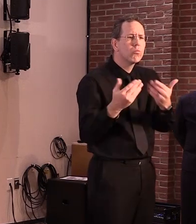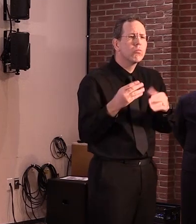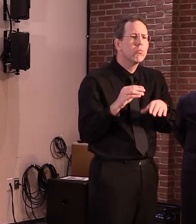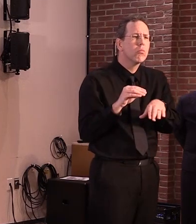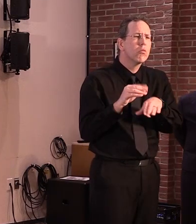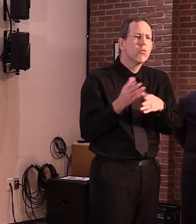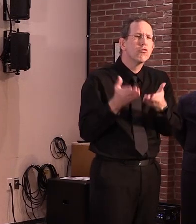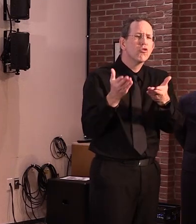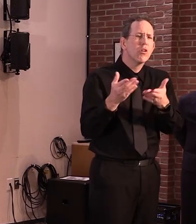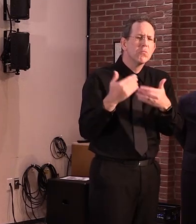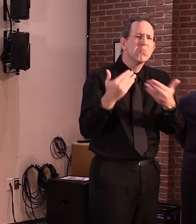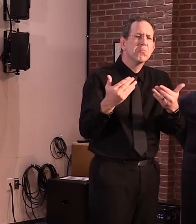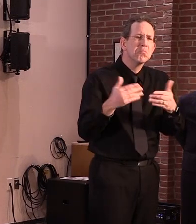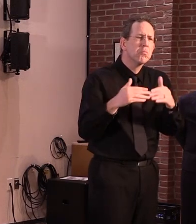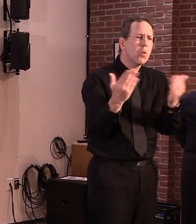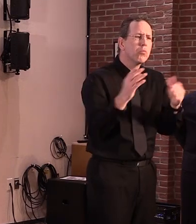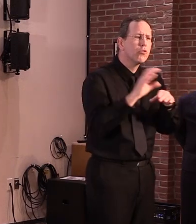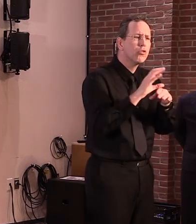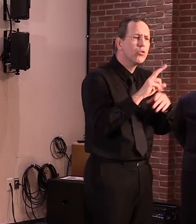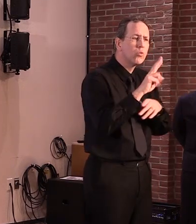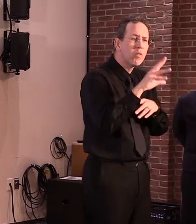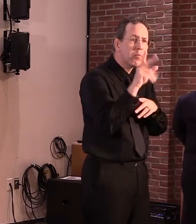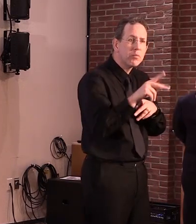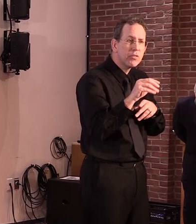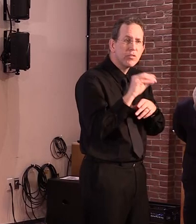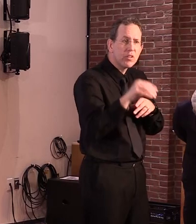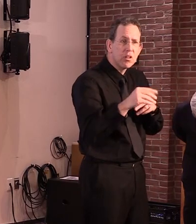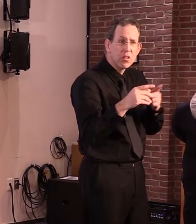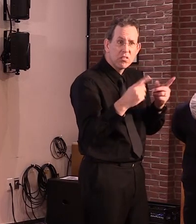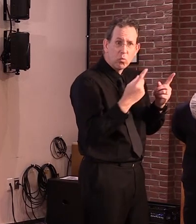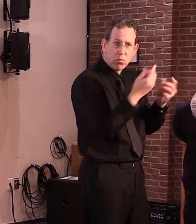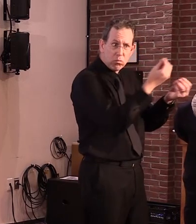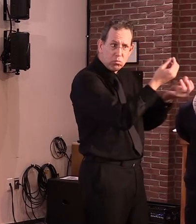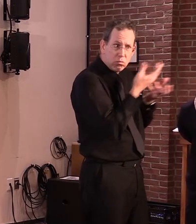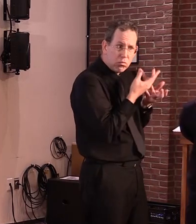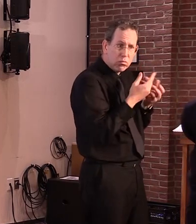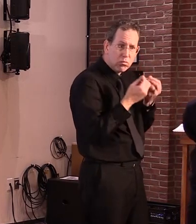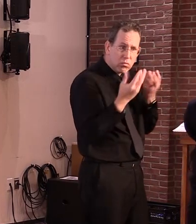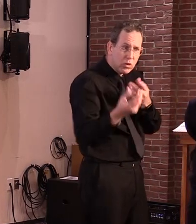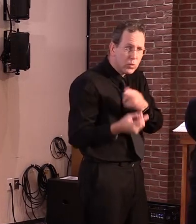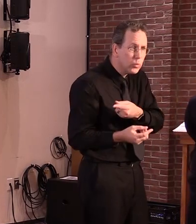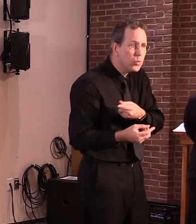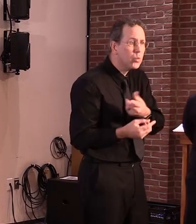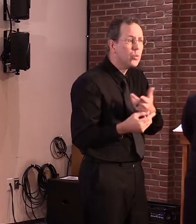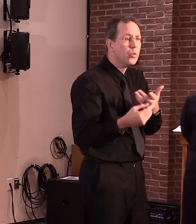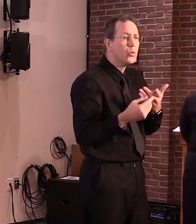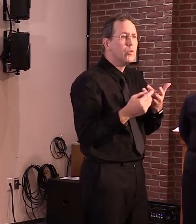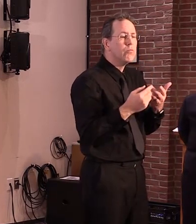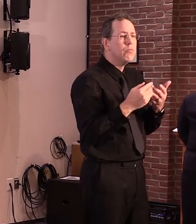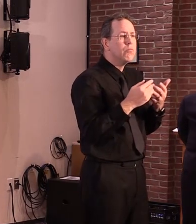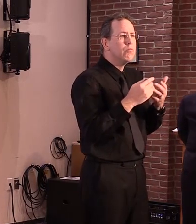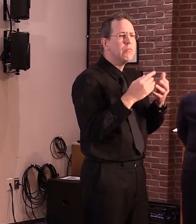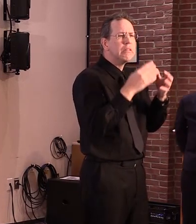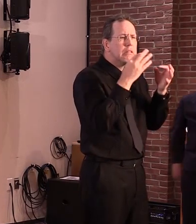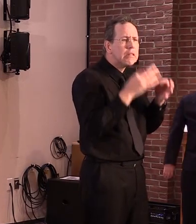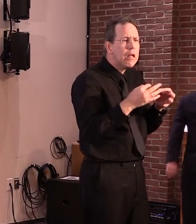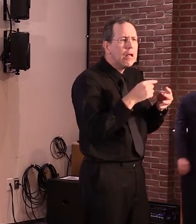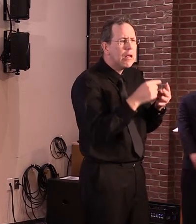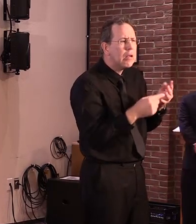decision. And other question is, in particular, what should churches be focused on in terms of